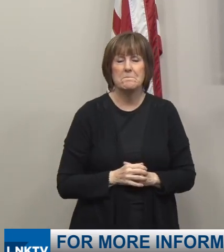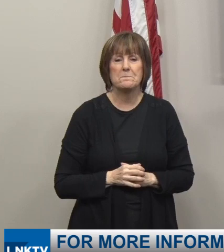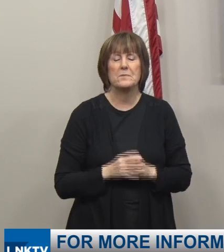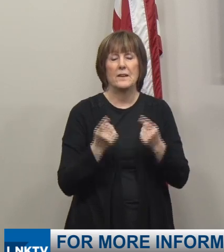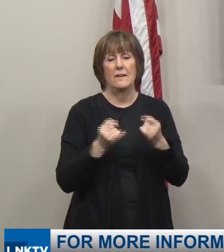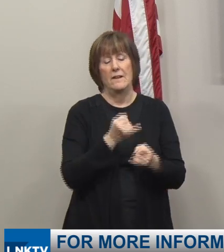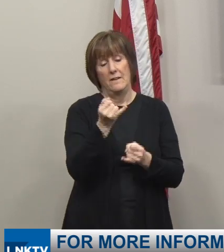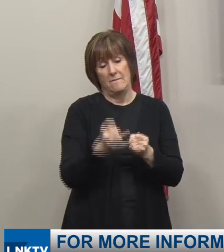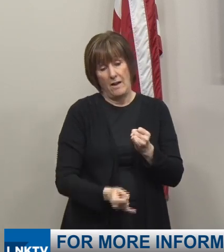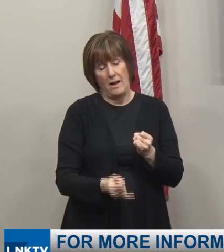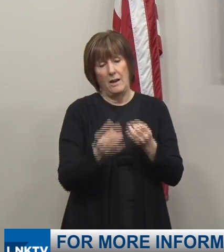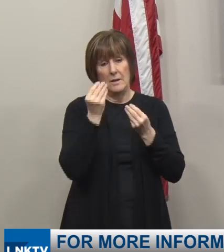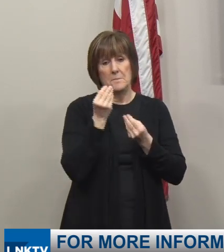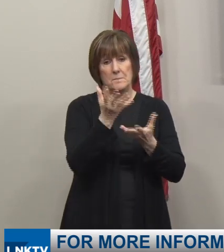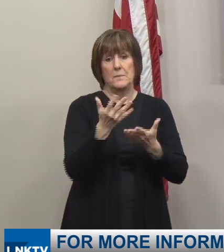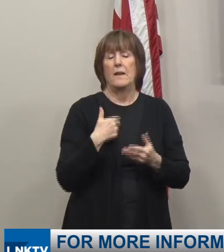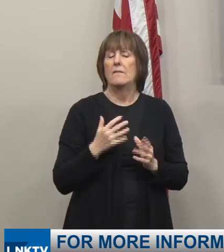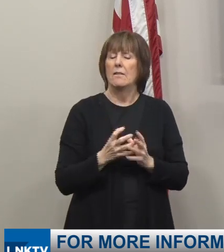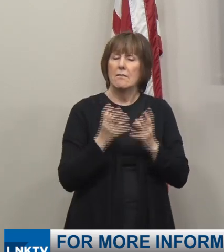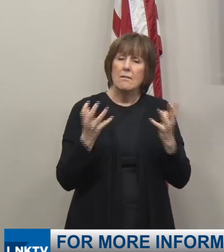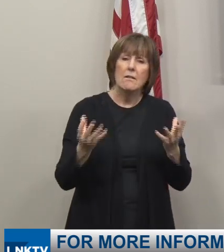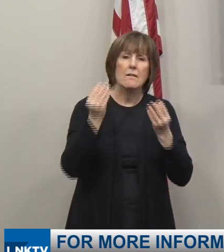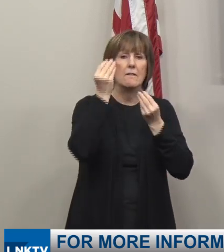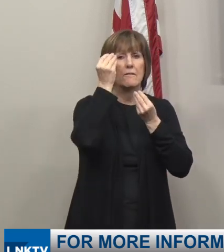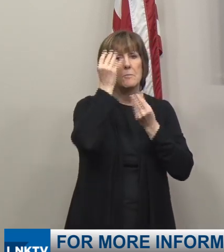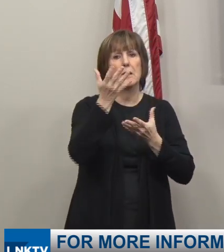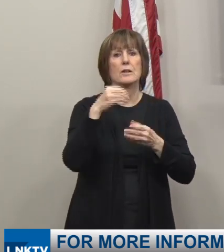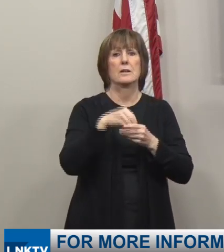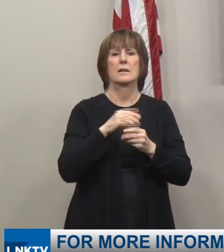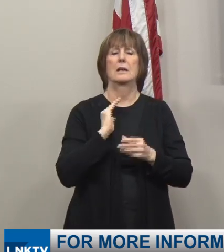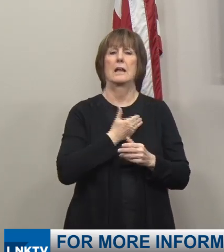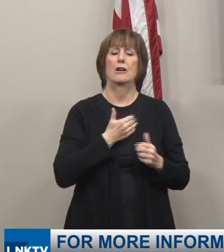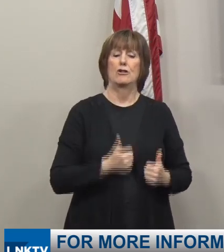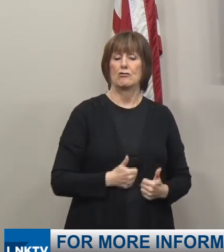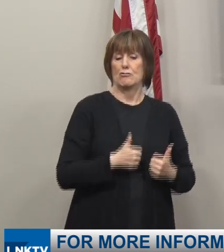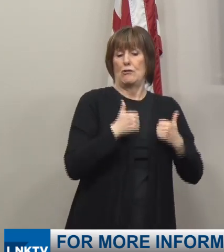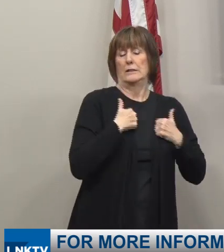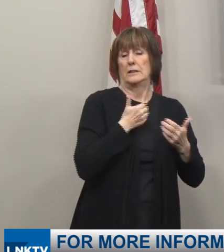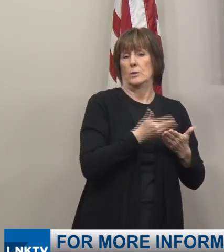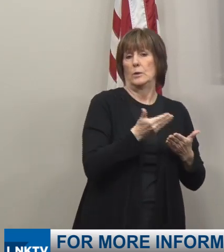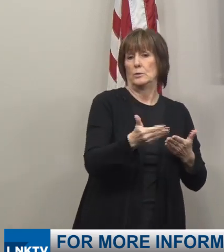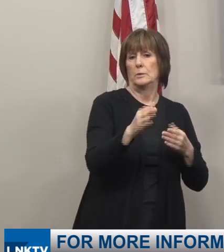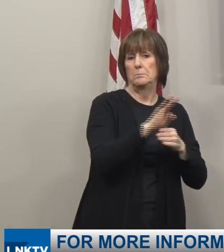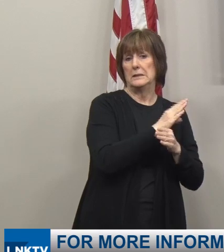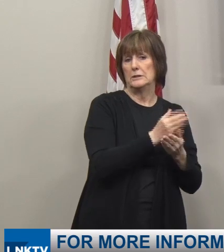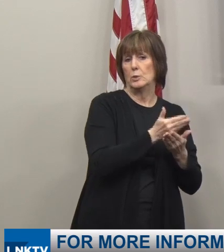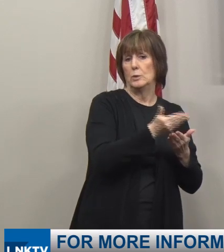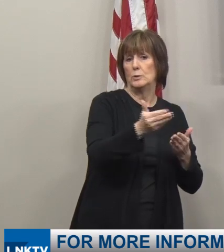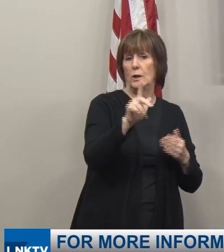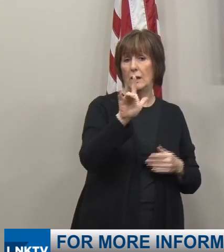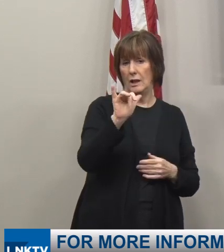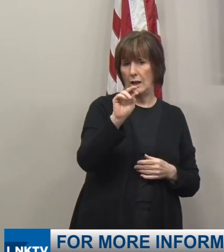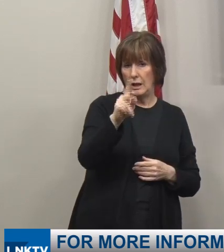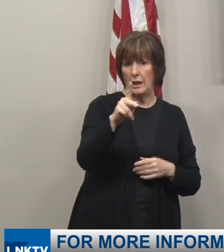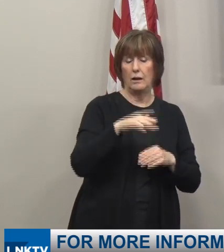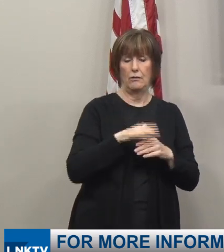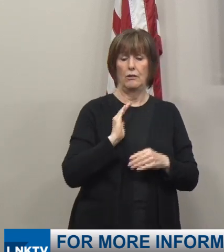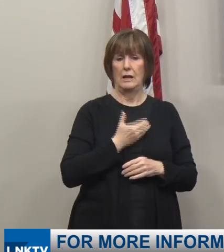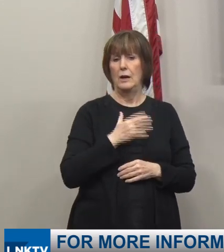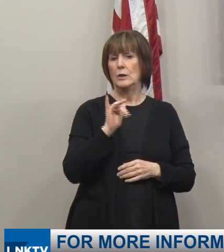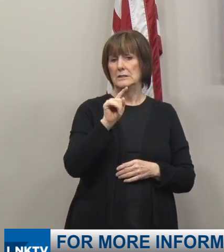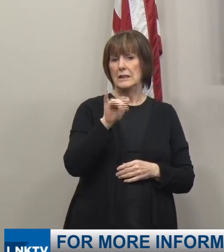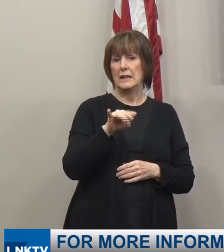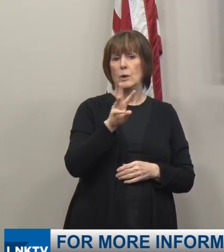Finally, I'd like to note that we have a great deal of information in our resident resources and business resources links on our city